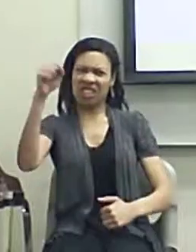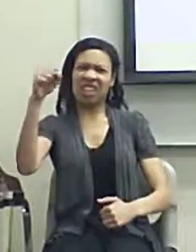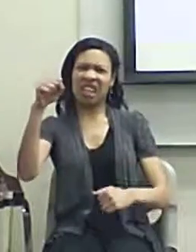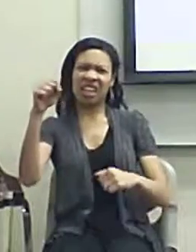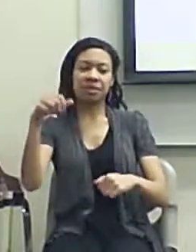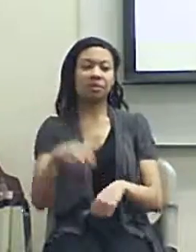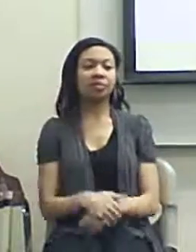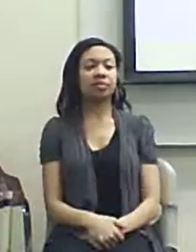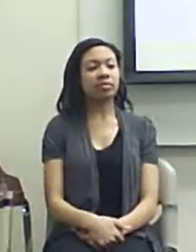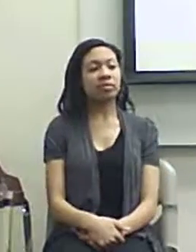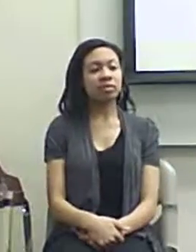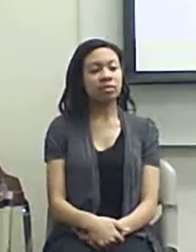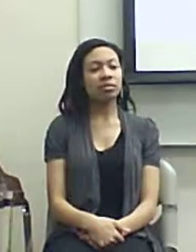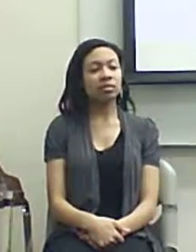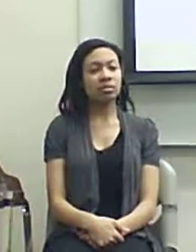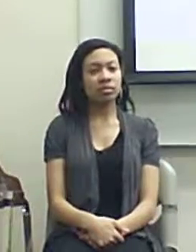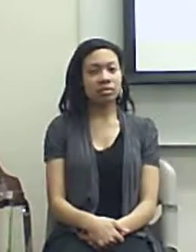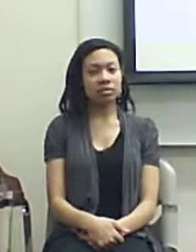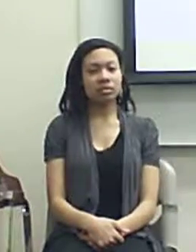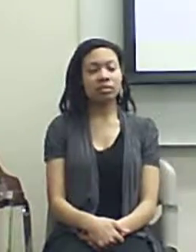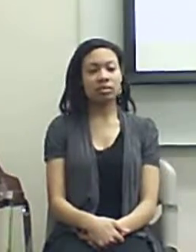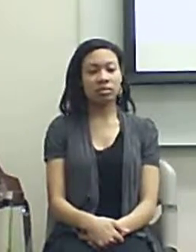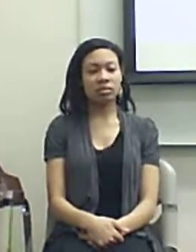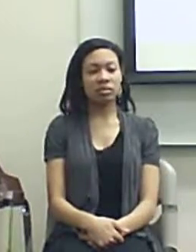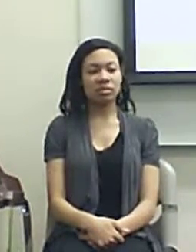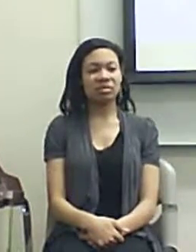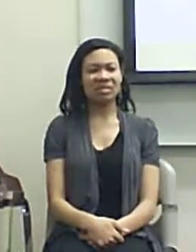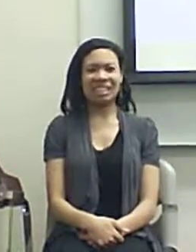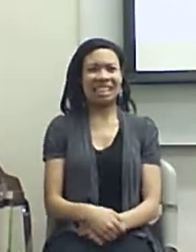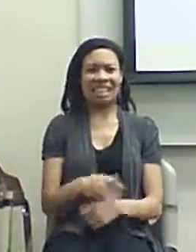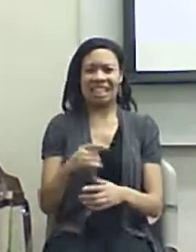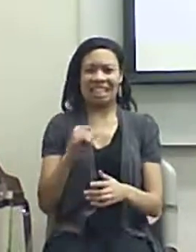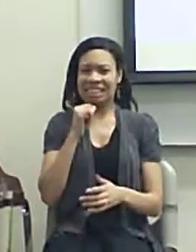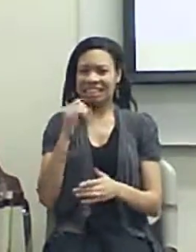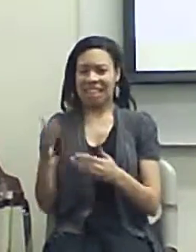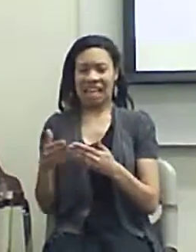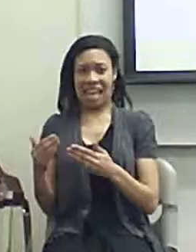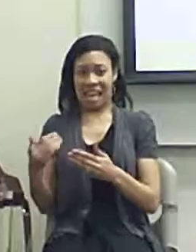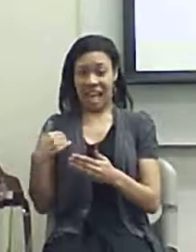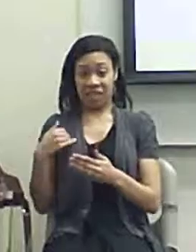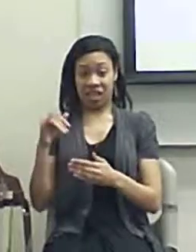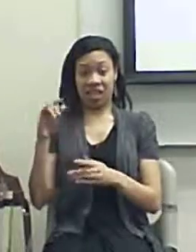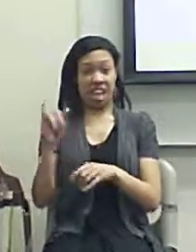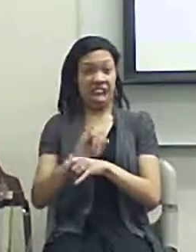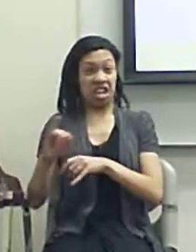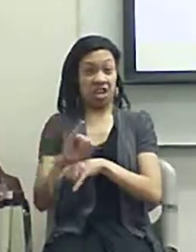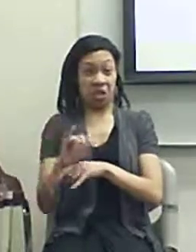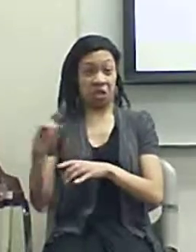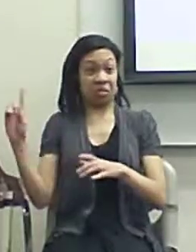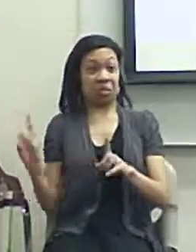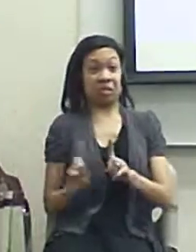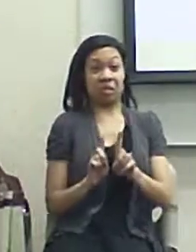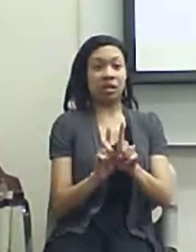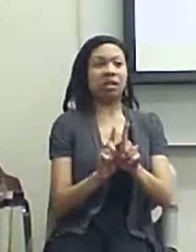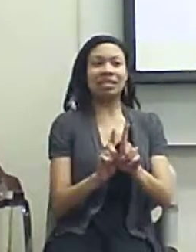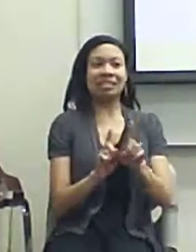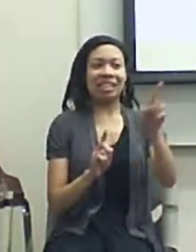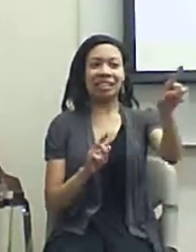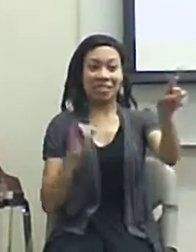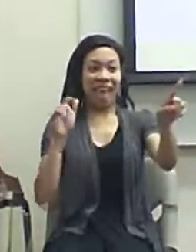It's not always easy to get interns into mental health situations. As I'm sure Ashley can tell you, we tried to get her into a